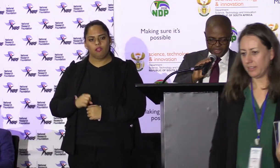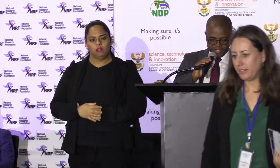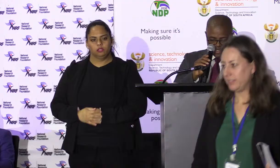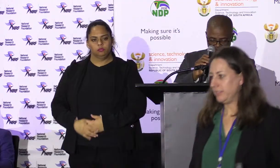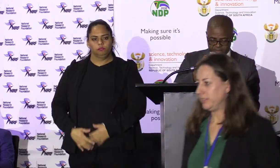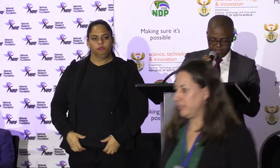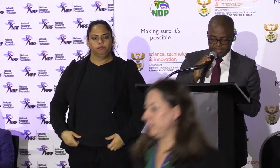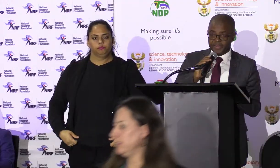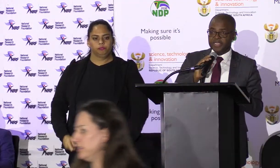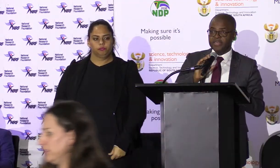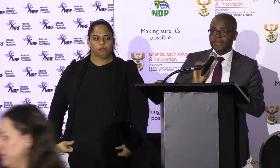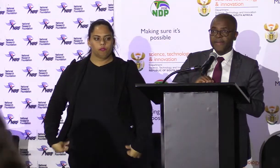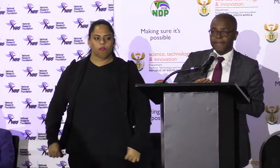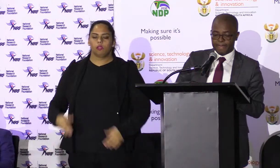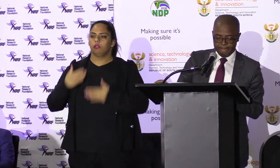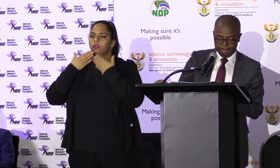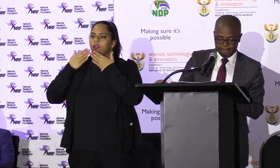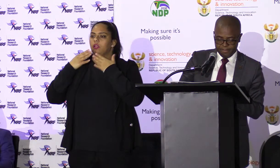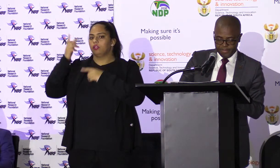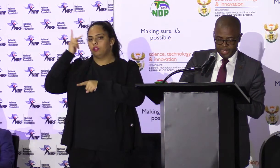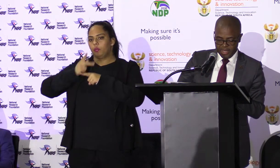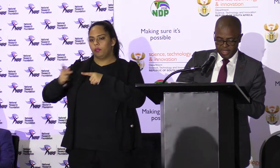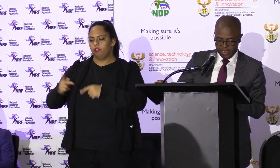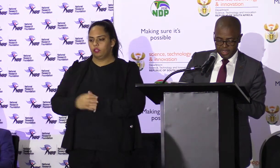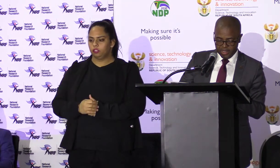Thank you very much, Professor.